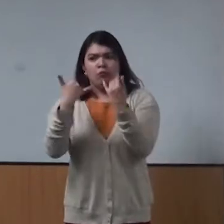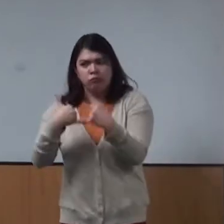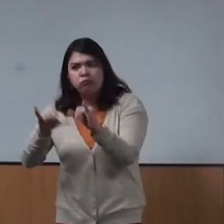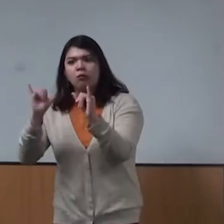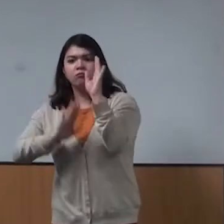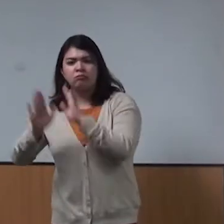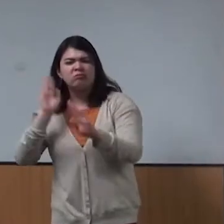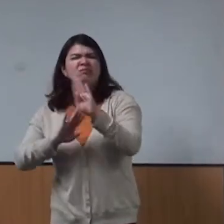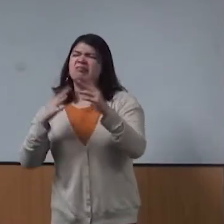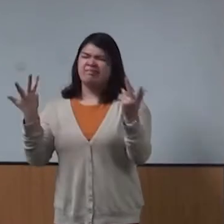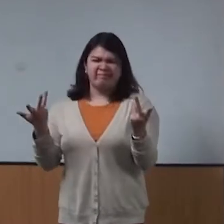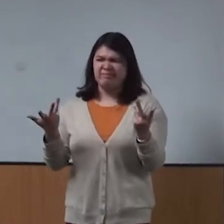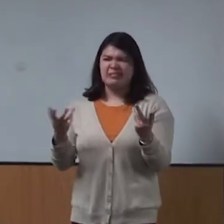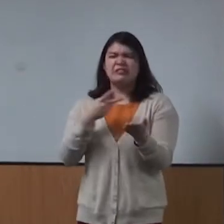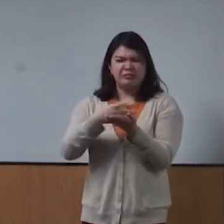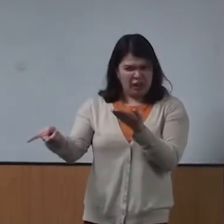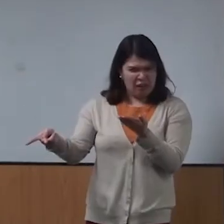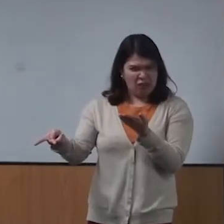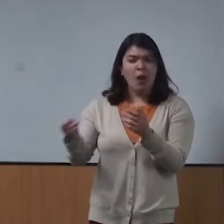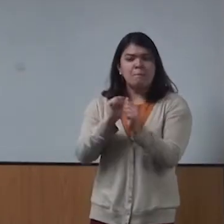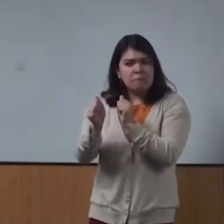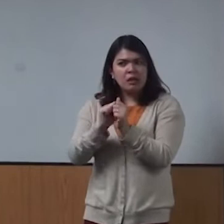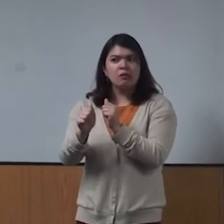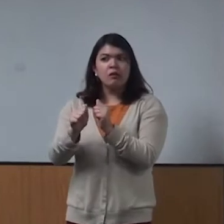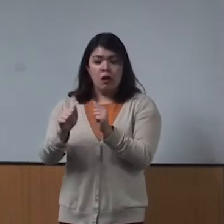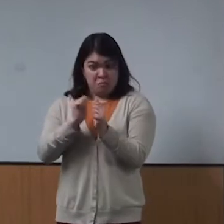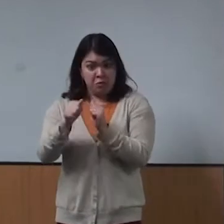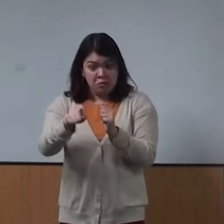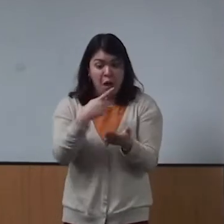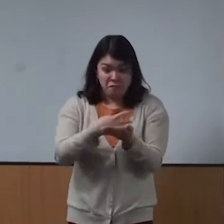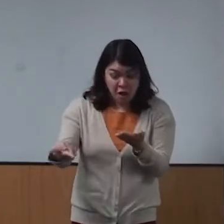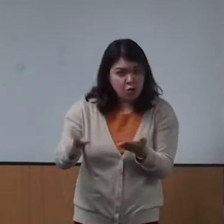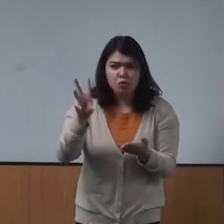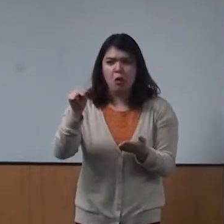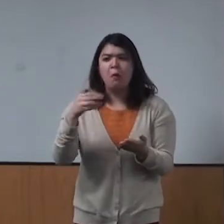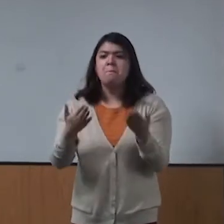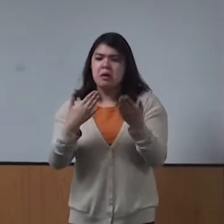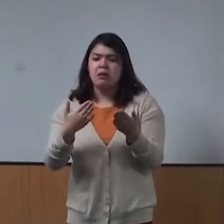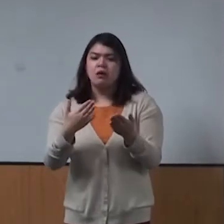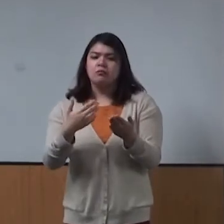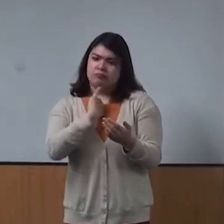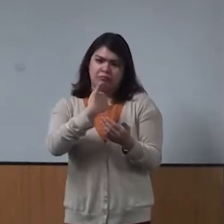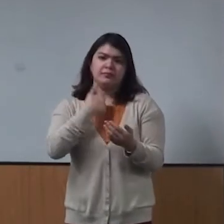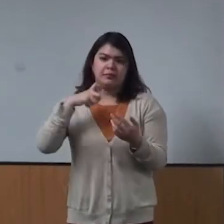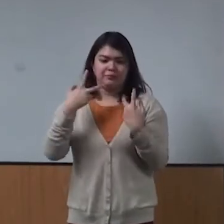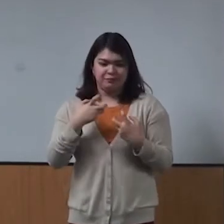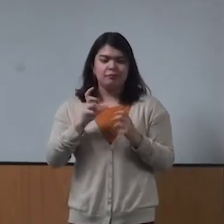all throughout the term, we cannot say that student learning is also progressing.